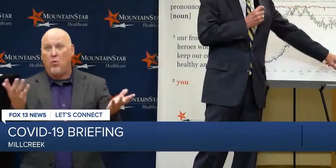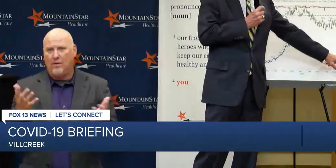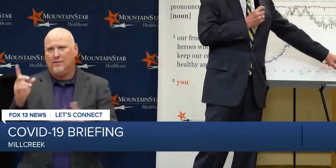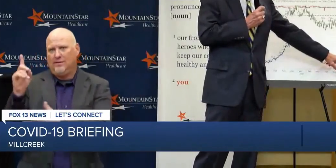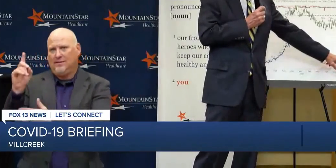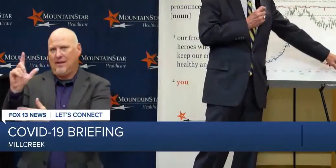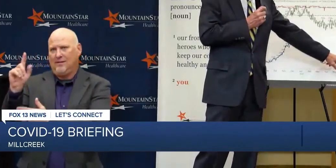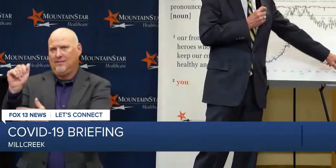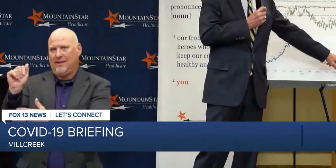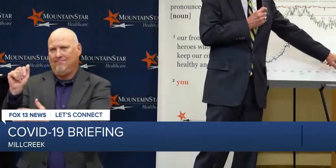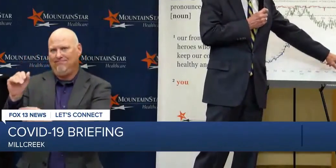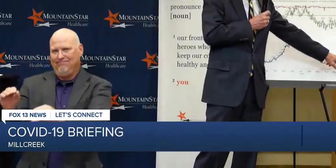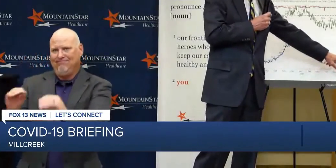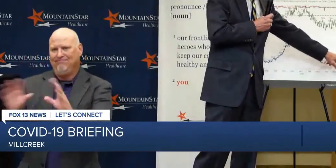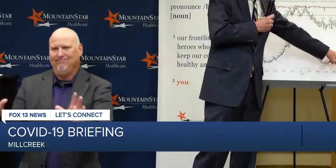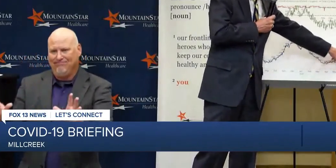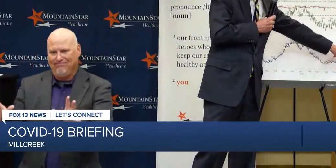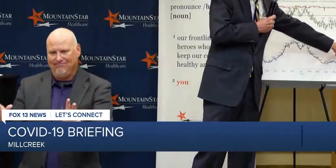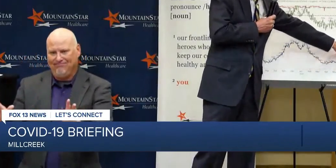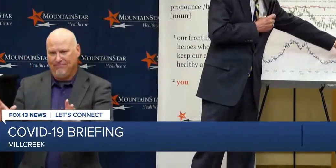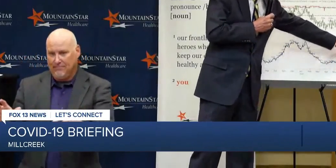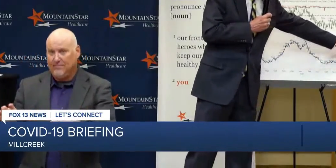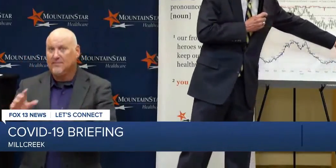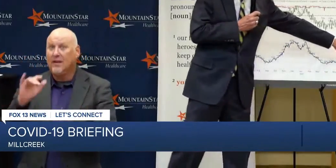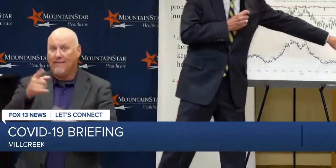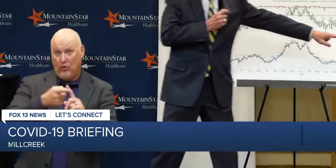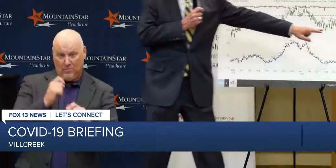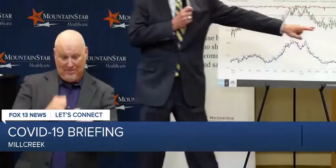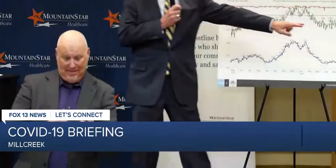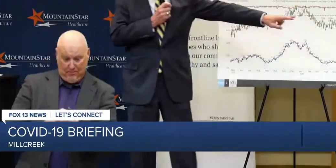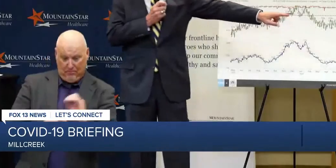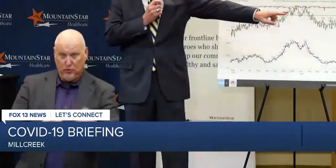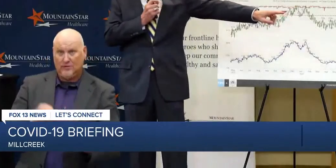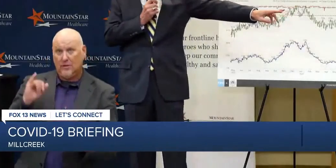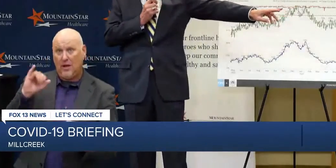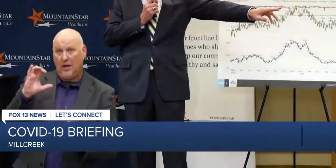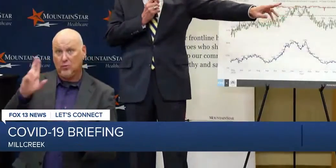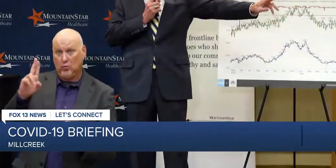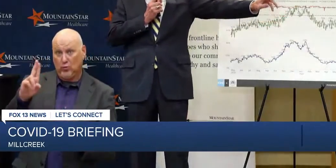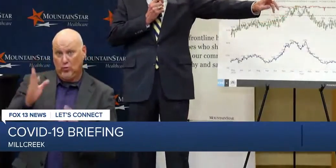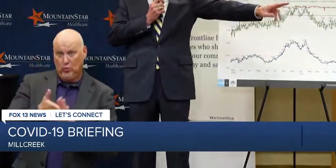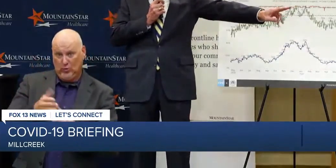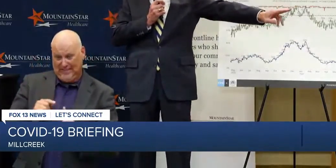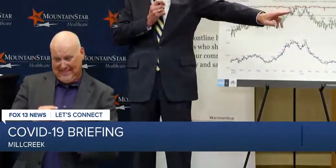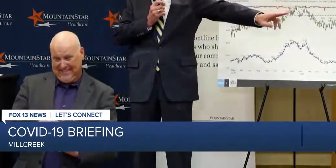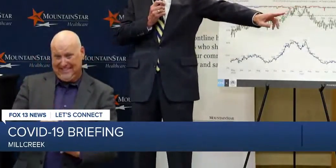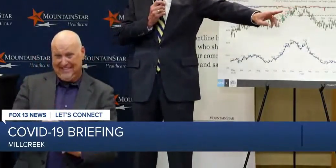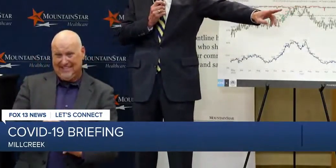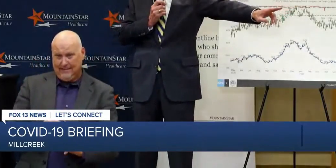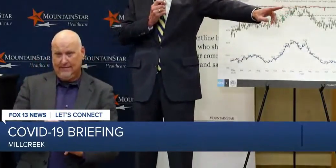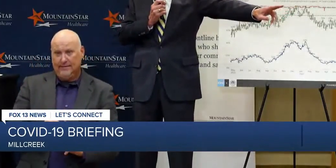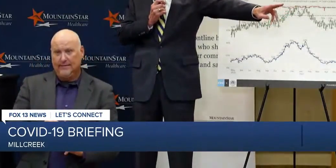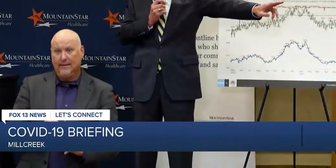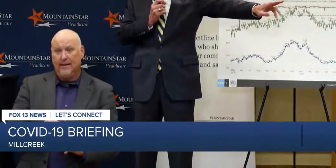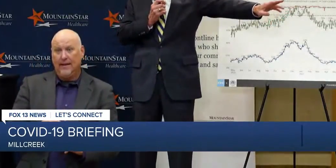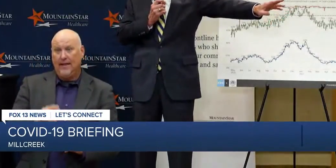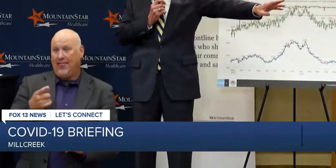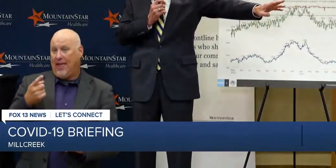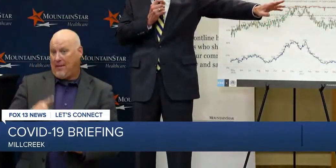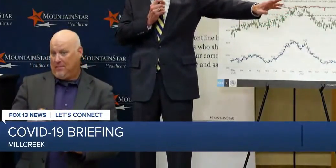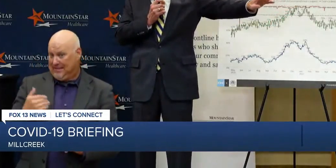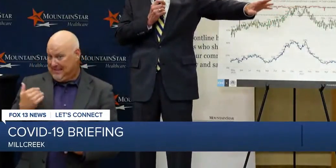our ICU capacity being COVID patients to now, as of Sunday, 30%